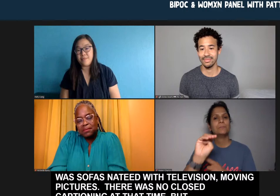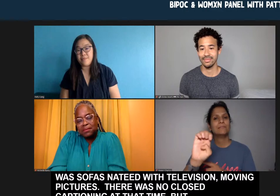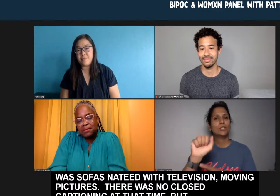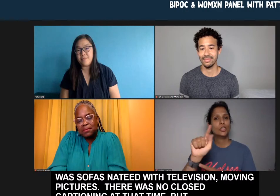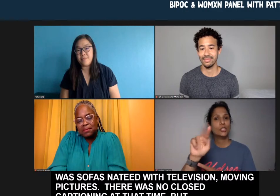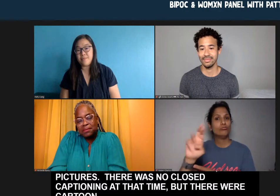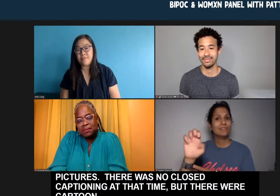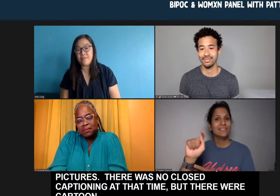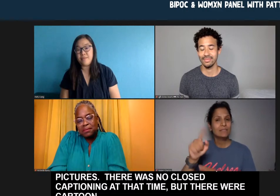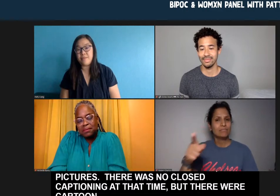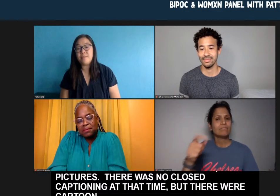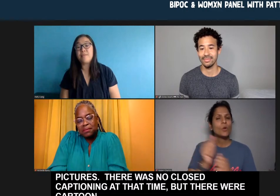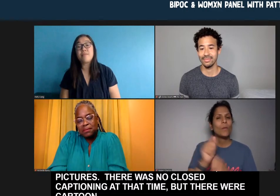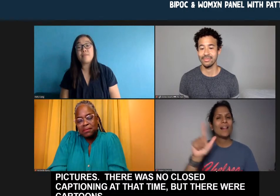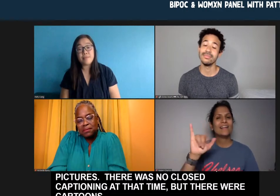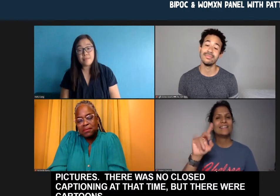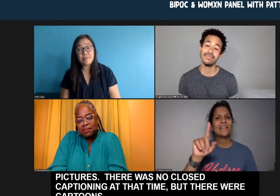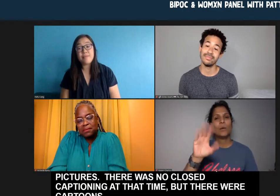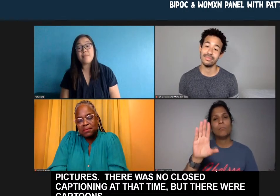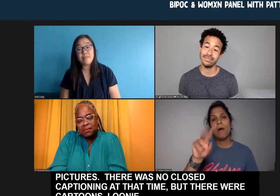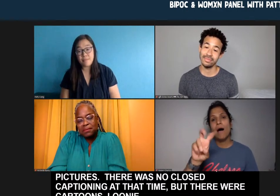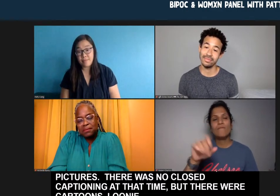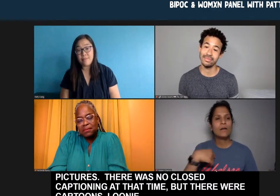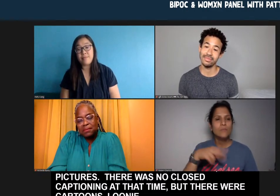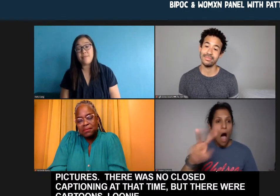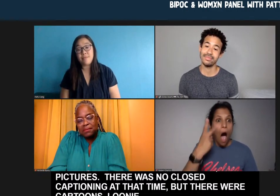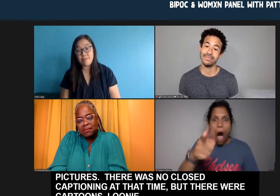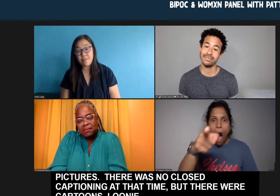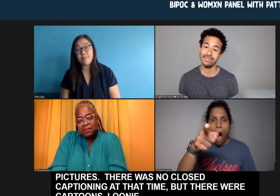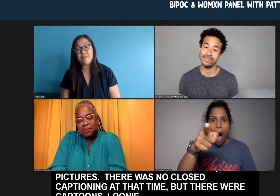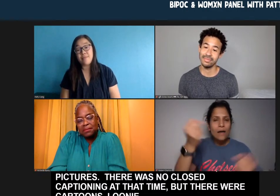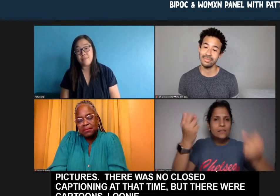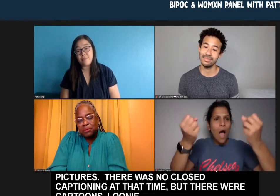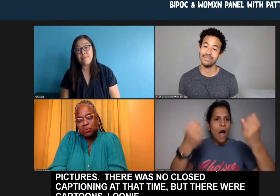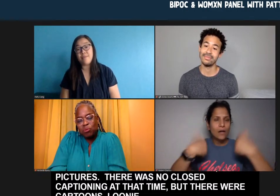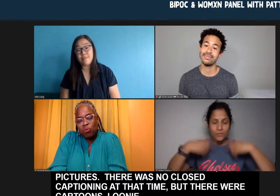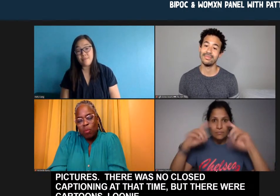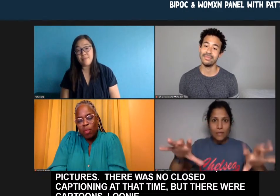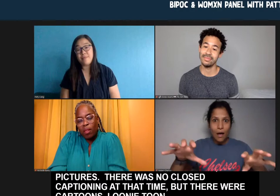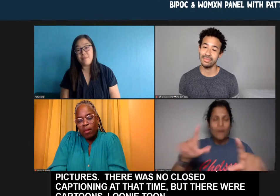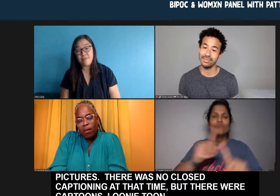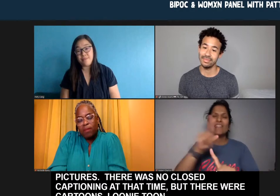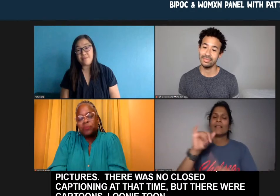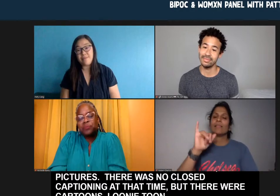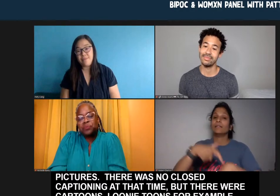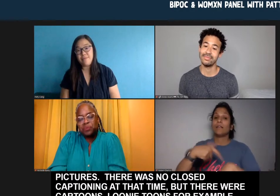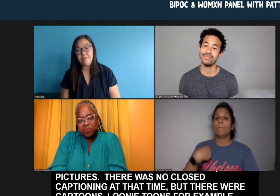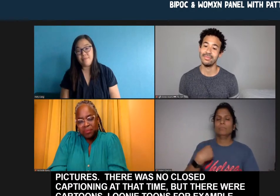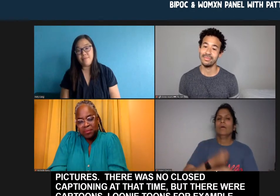so eventually, Sesame Street came out with Linda Bove, and I was like, oh my gosh, sign